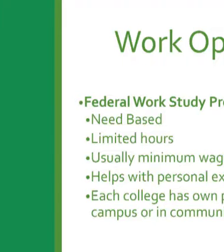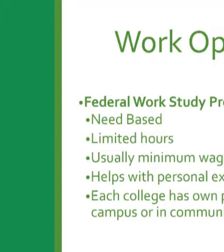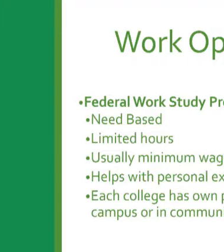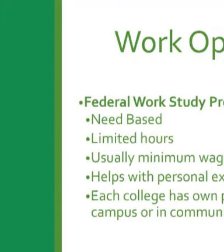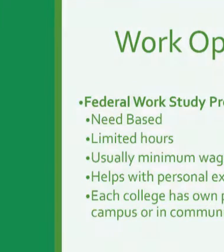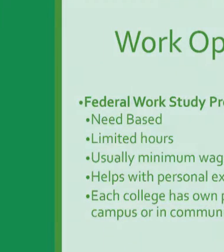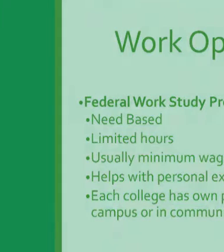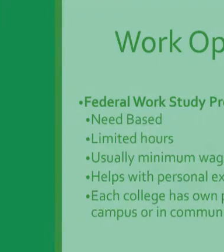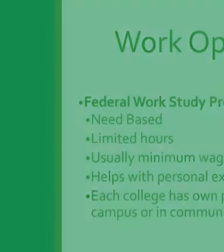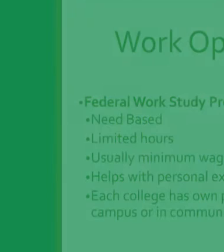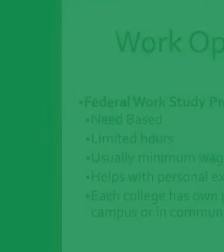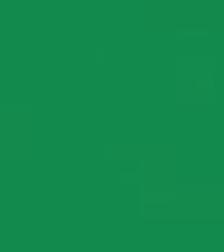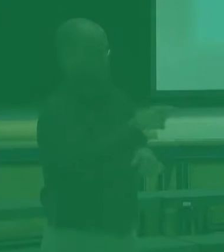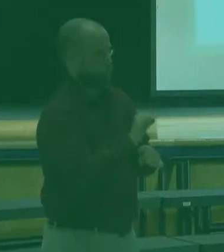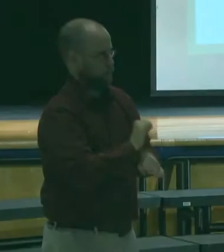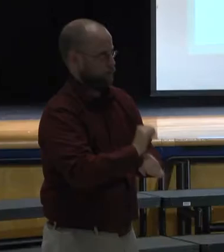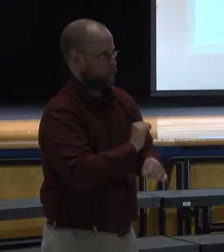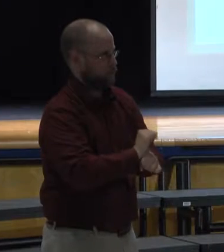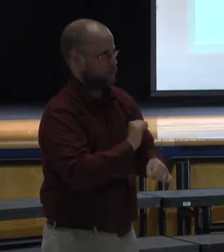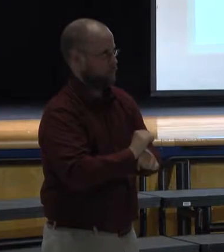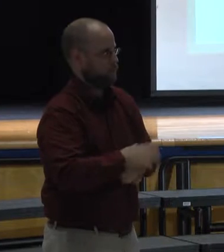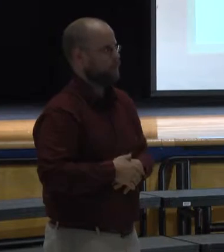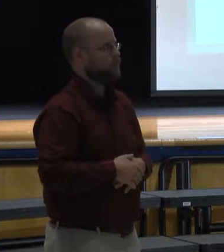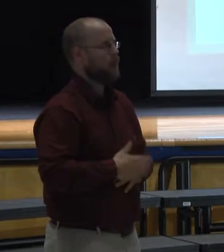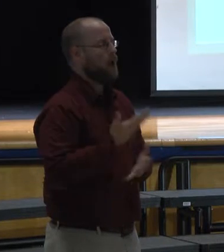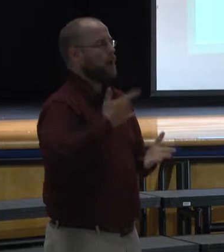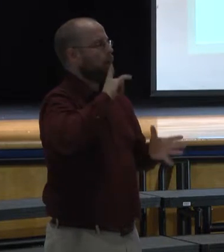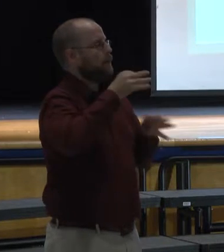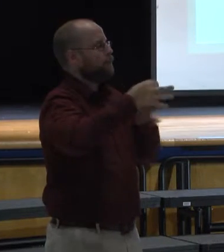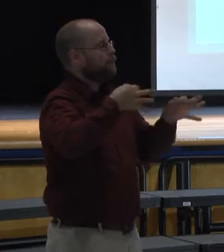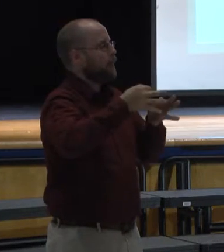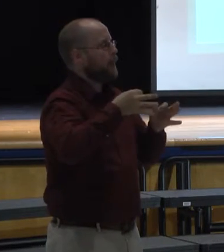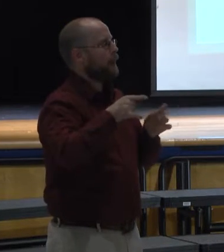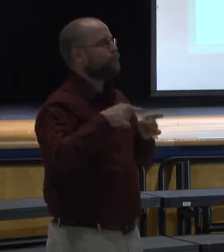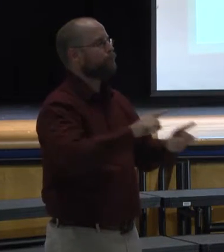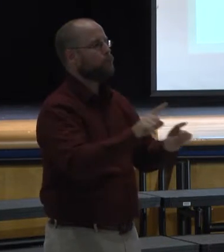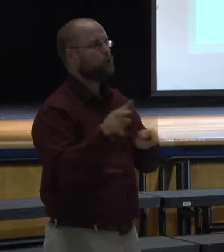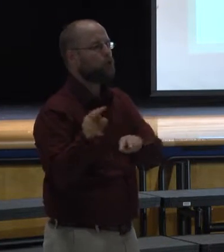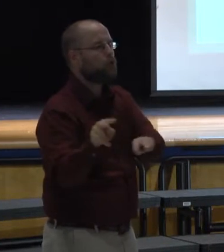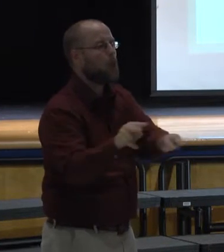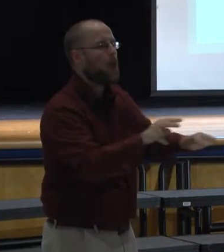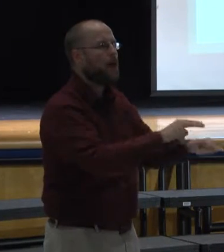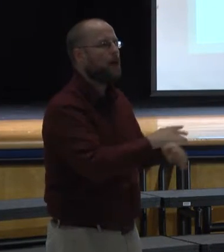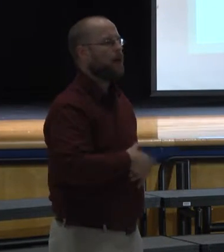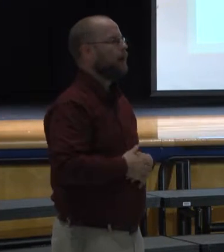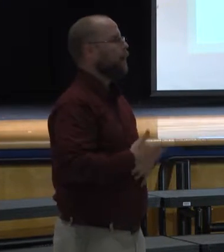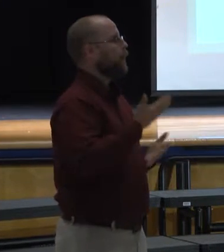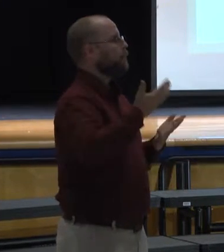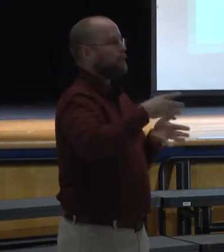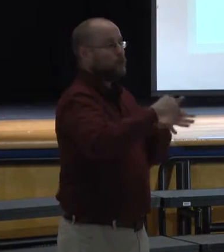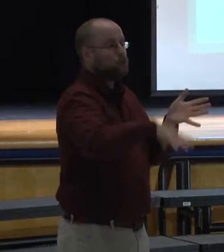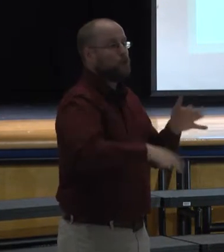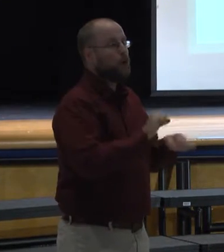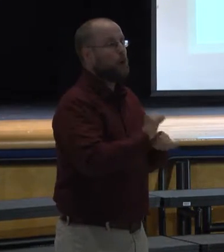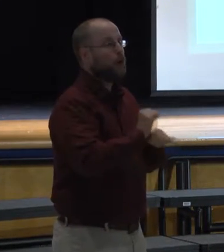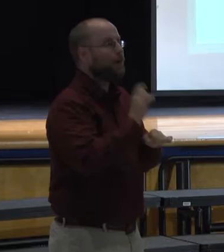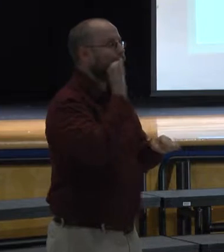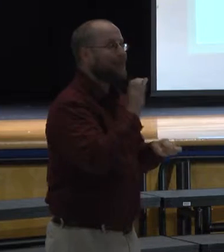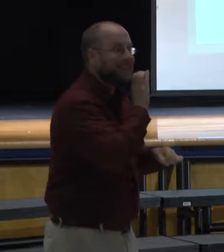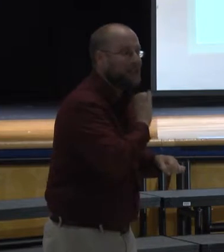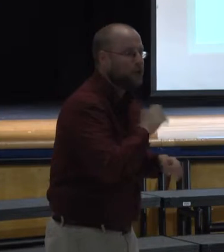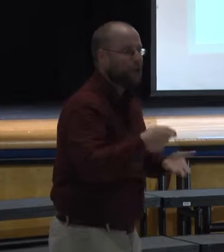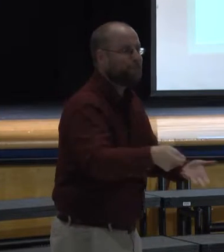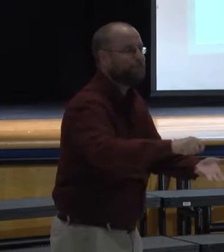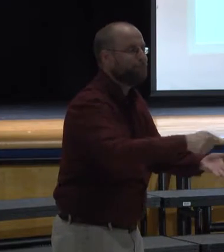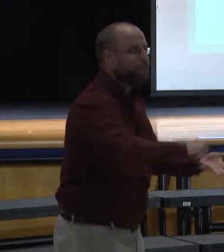working in the admissions office giving college tours. It might be working in the athletic facility taking tickets. It might be working in the cafeteria. All